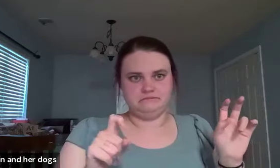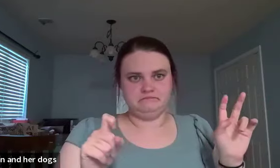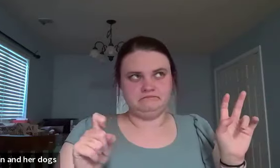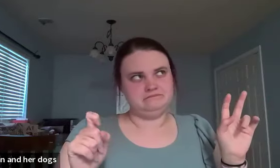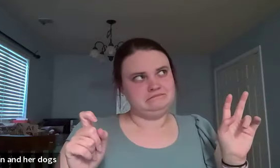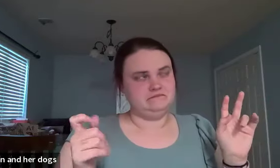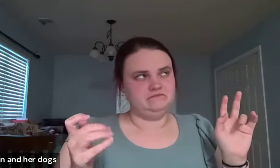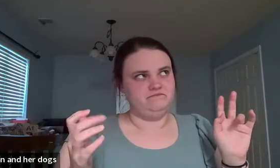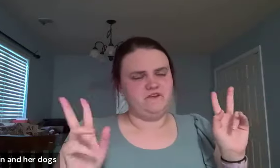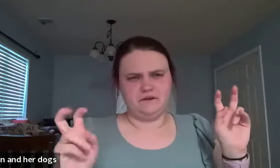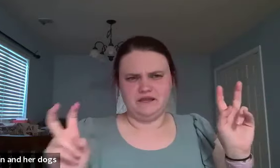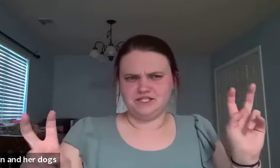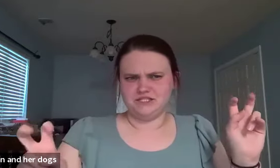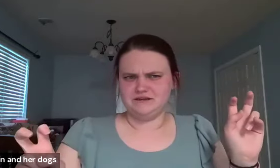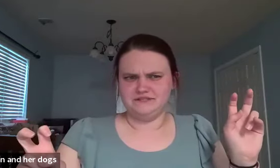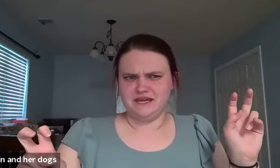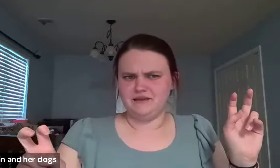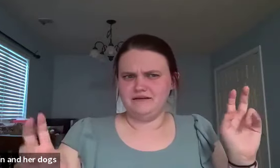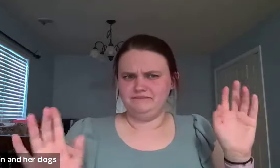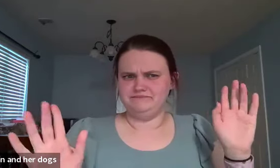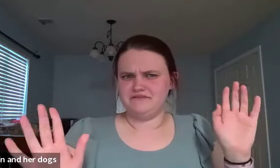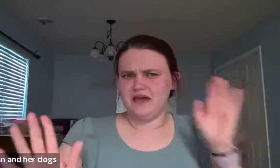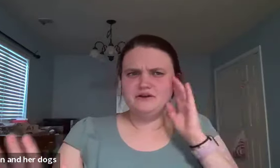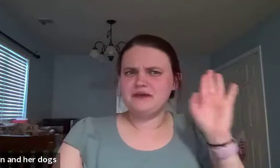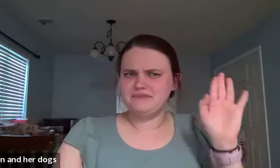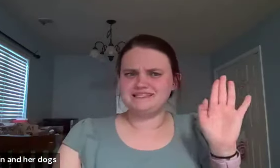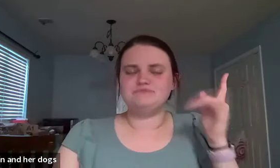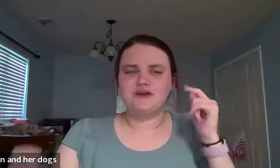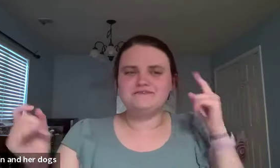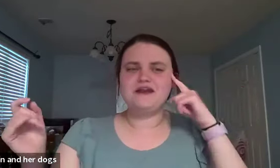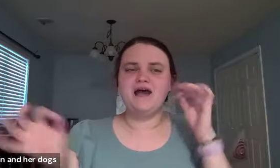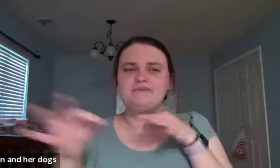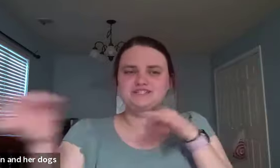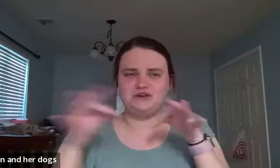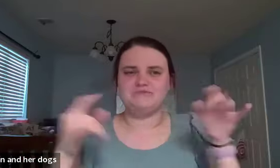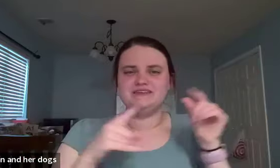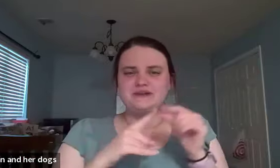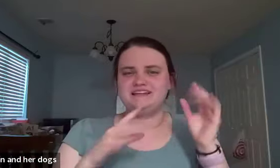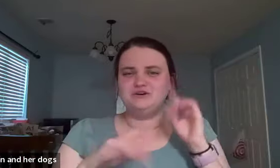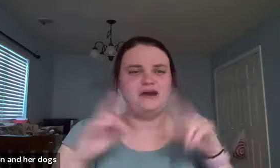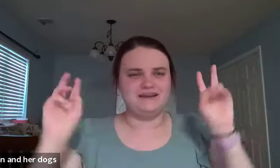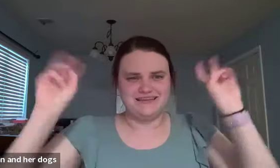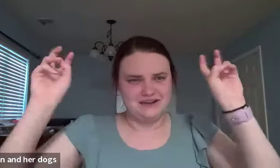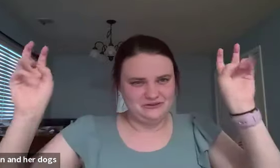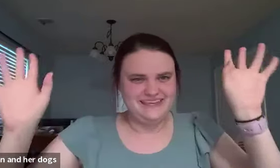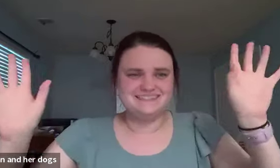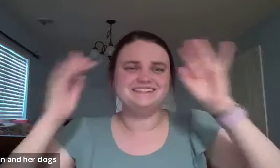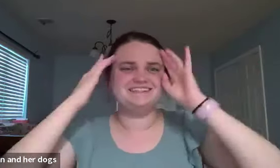different variations of day and stuff. I don't know if that makes sense. I'm trying to figure out how I would describe this, but I don't know how to title this.